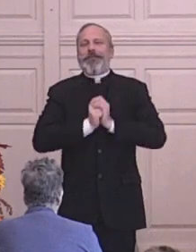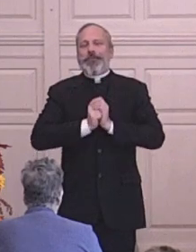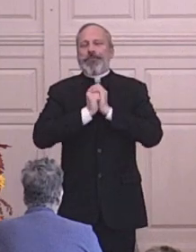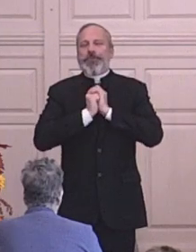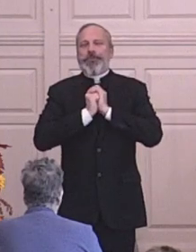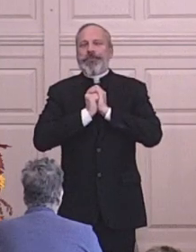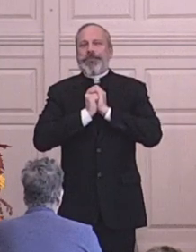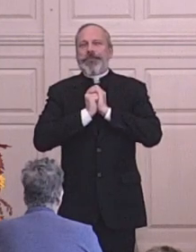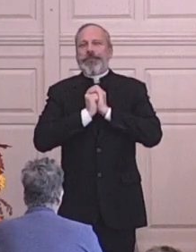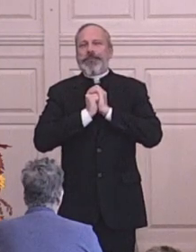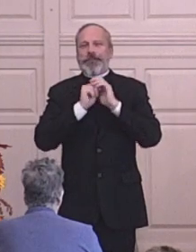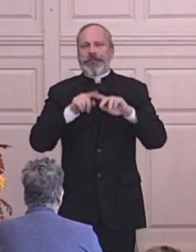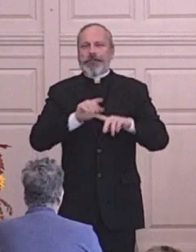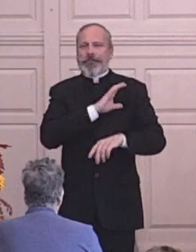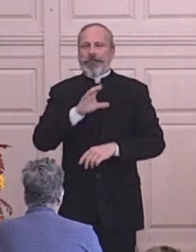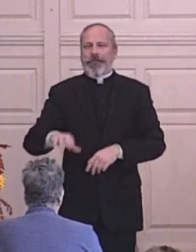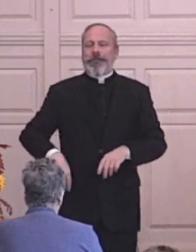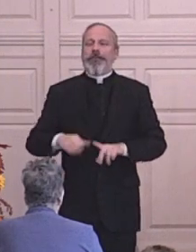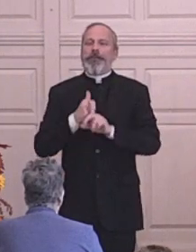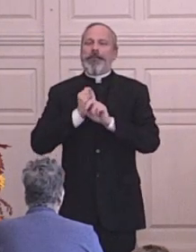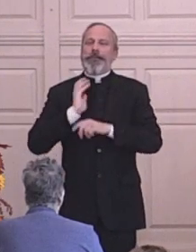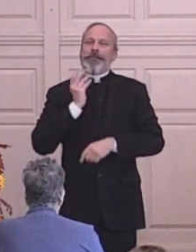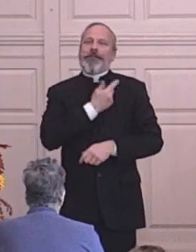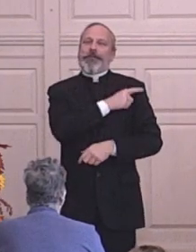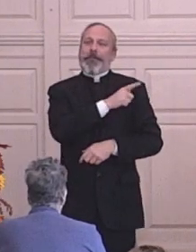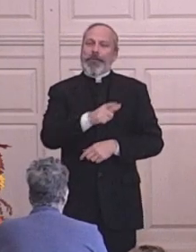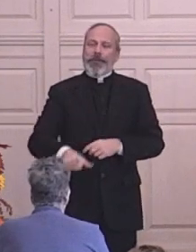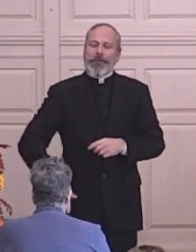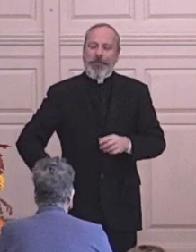devotion. Through Christ our Lord.